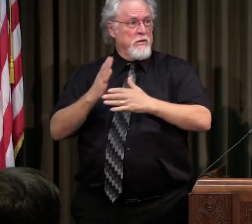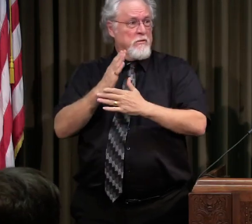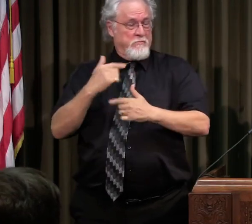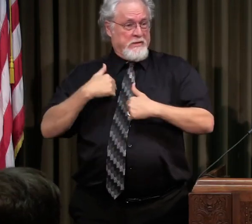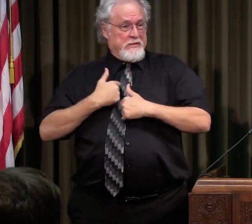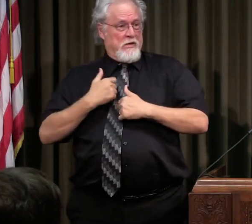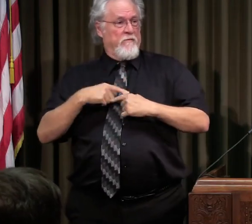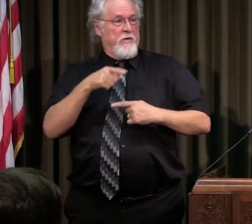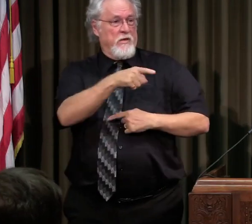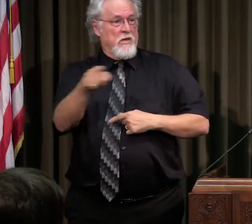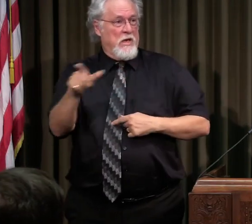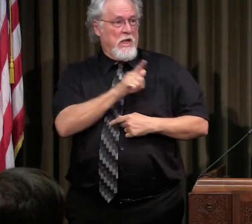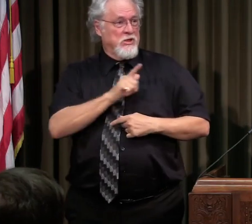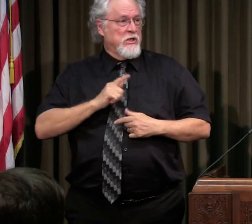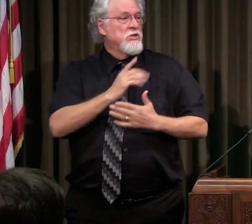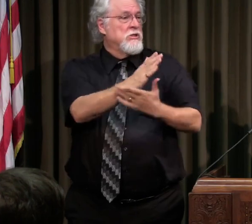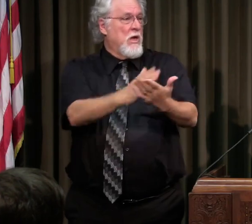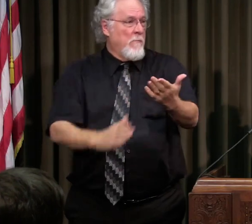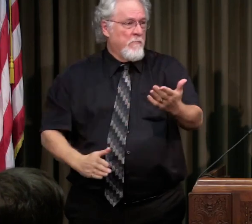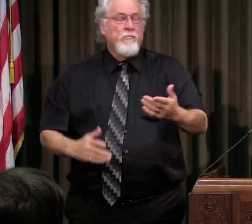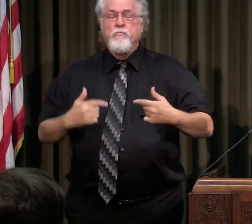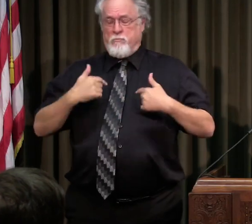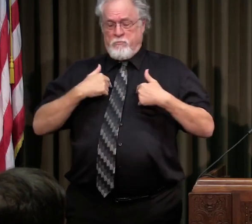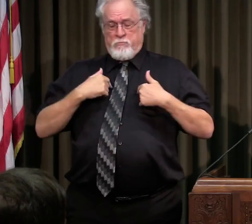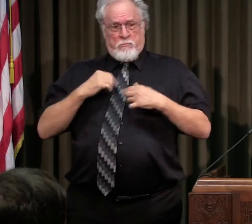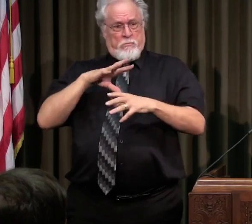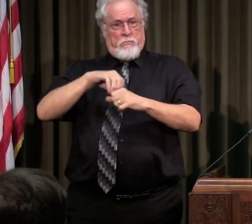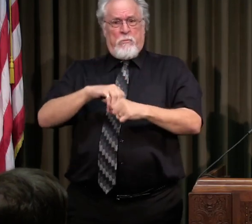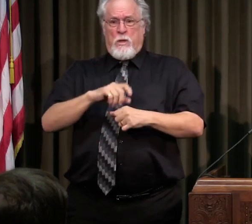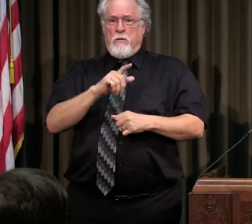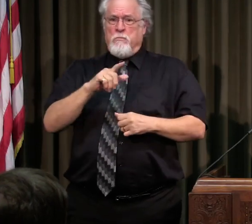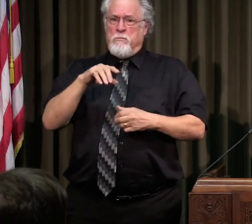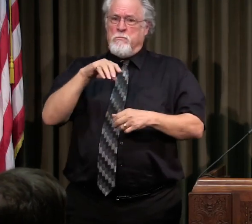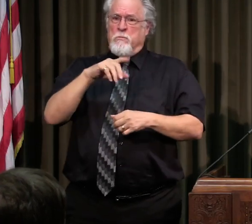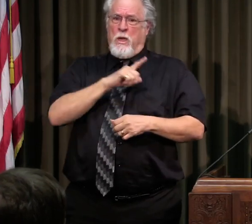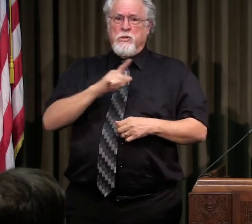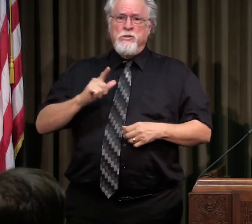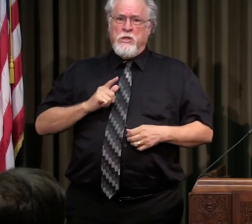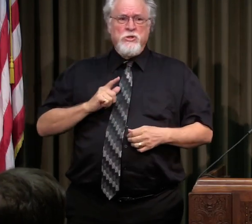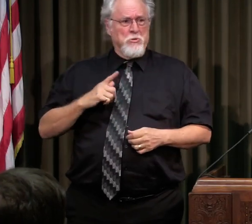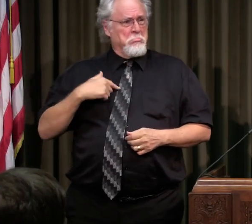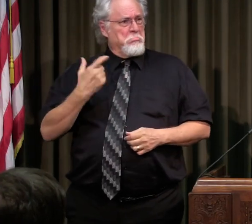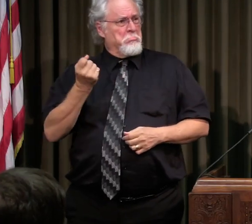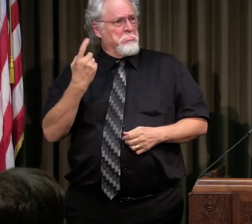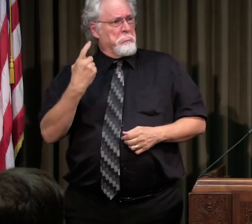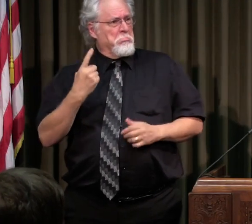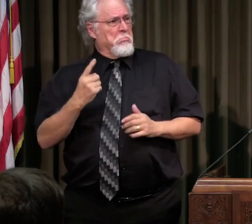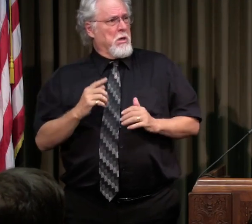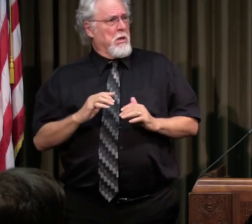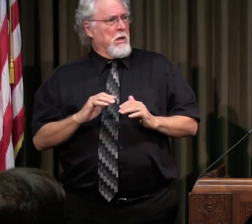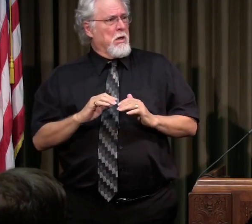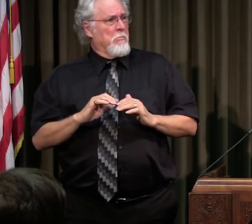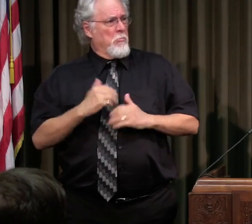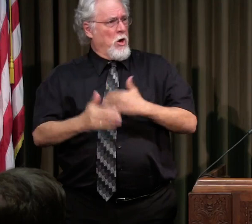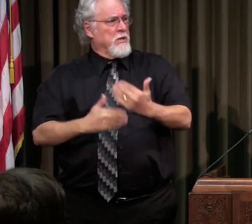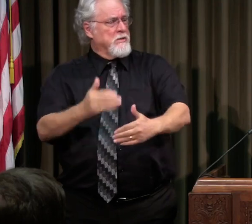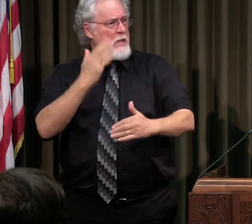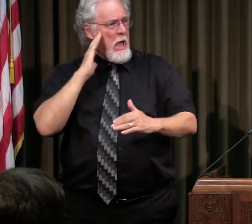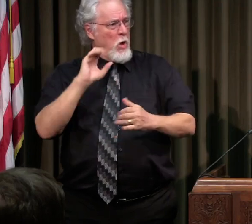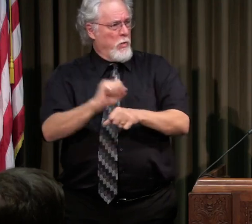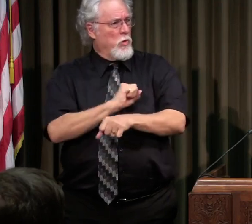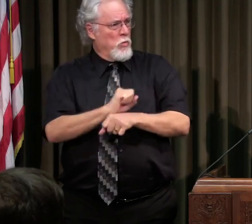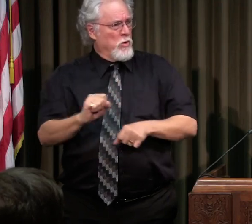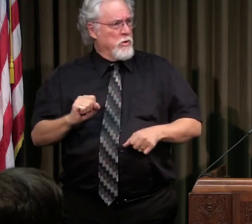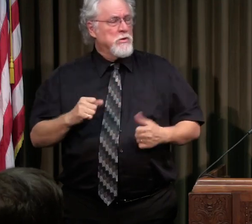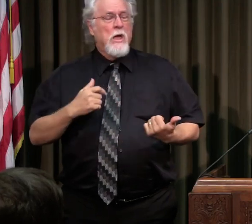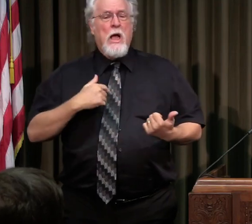legislature. And having been a member of the legislature for 8 years, I understand the process. I know how it works. I am committed